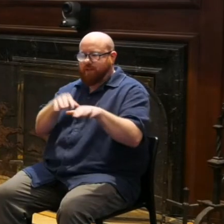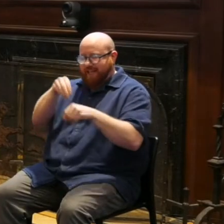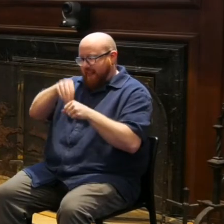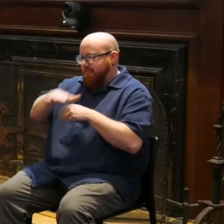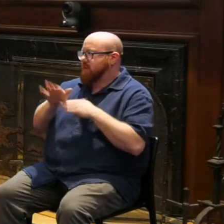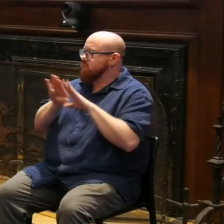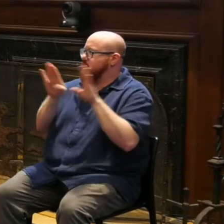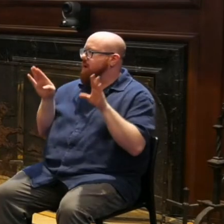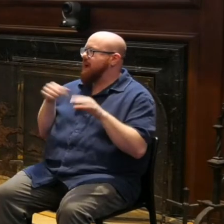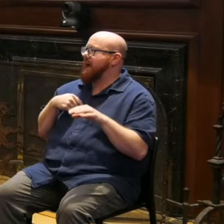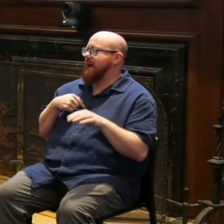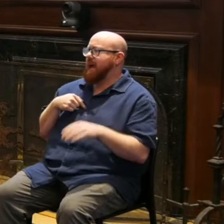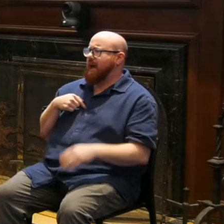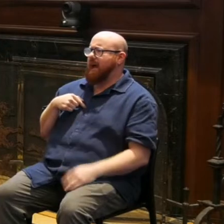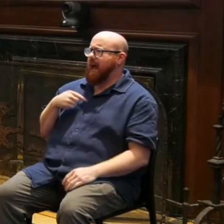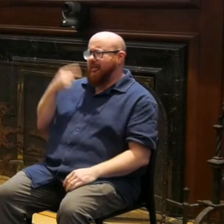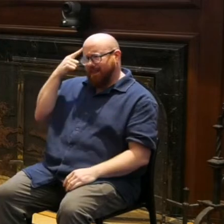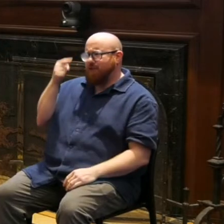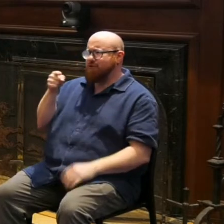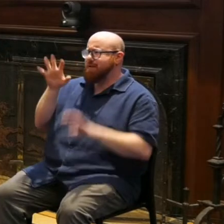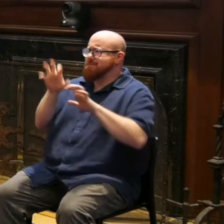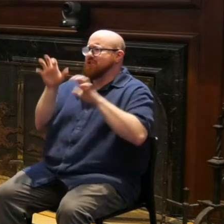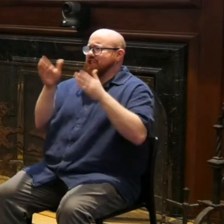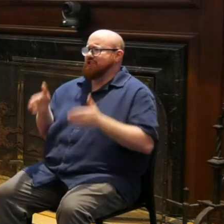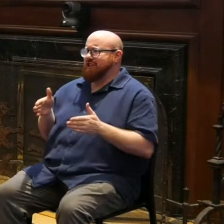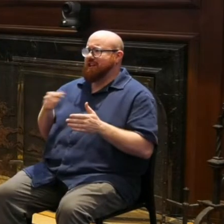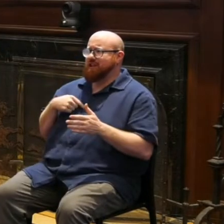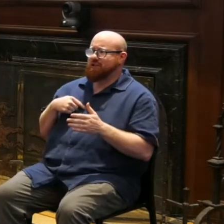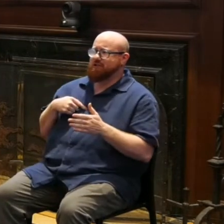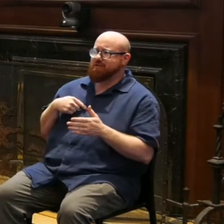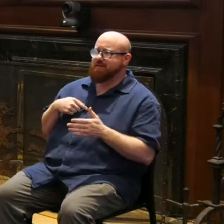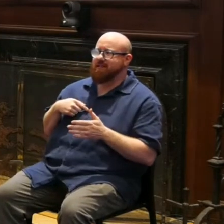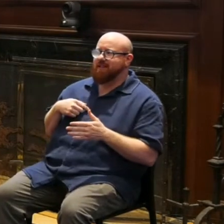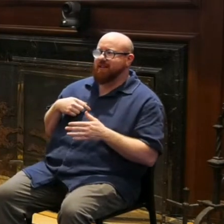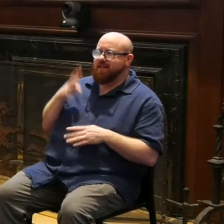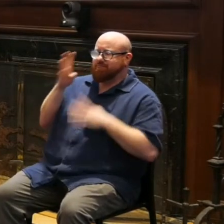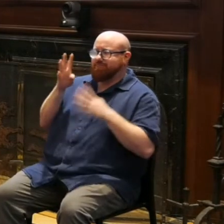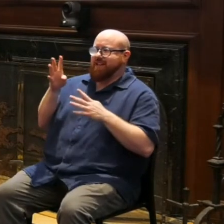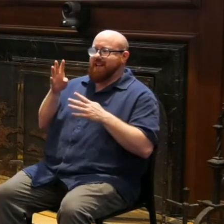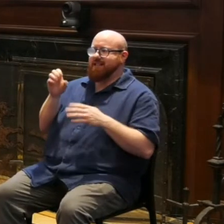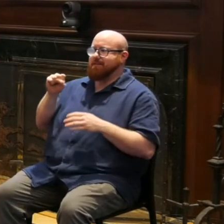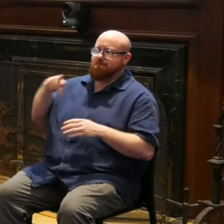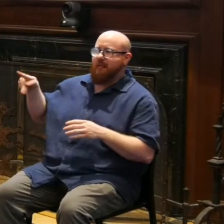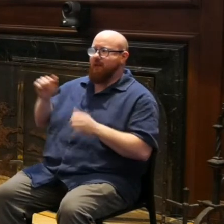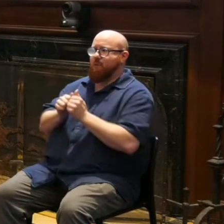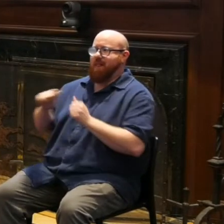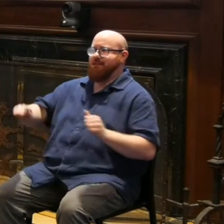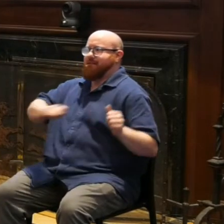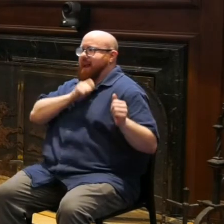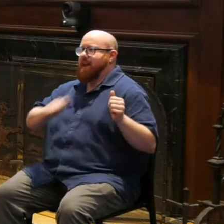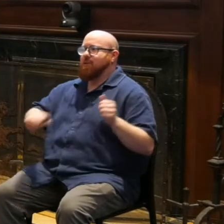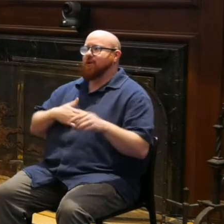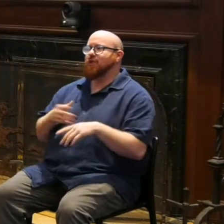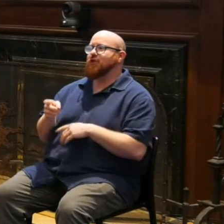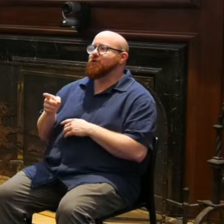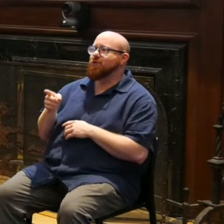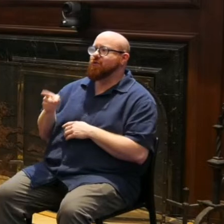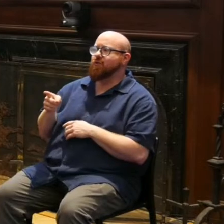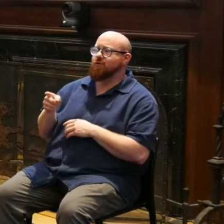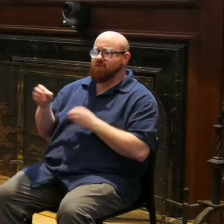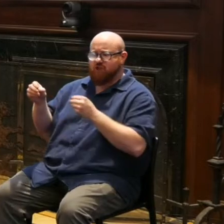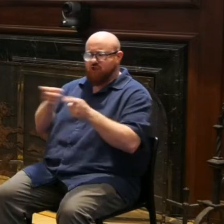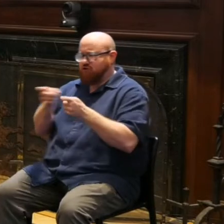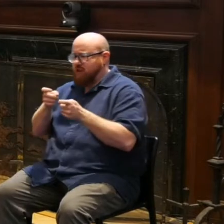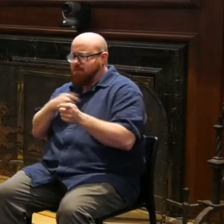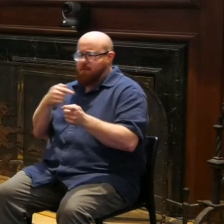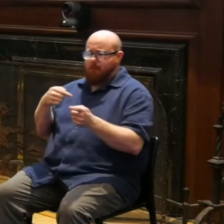I'm convinced you are a magician, casting spells with a violin. You hold my attention for ransom, manipulating my emotions with sound and motion,